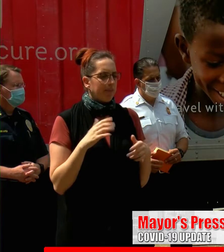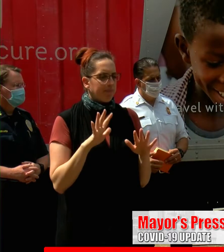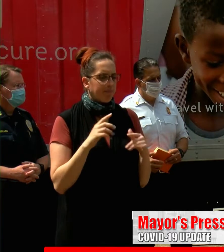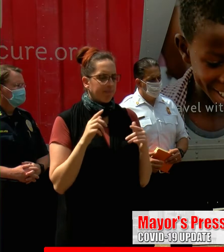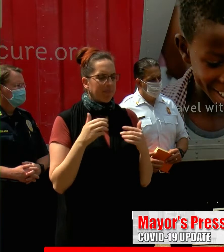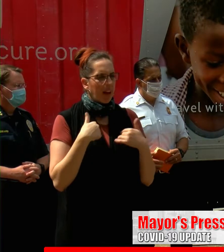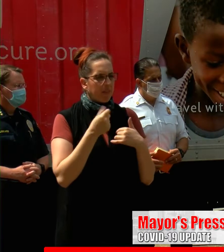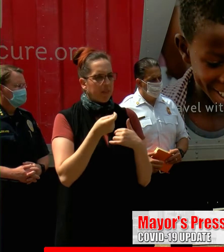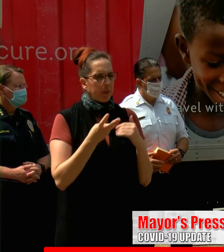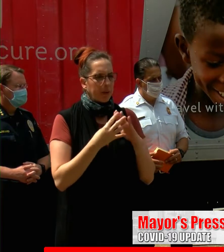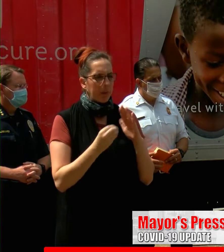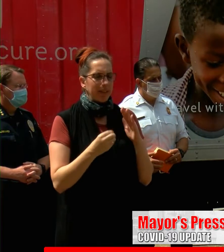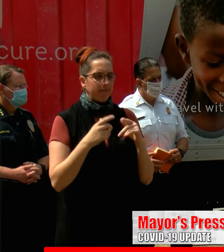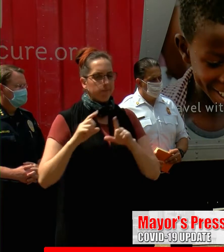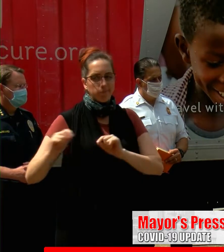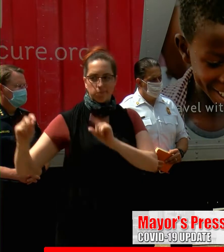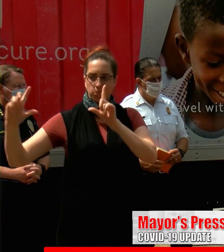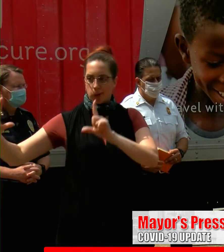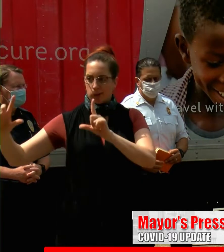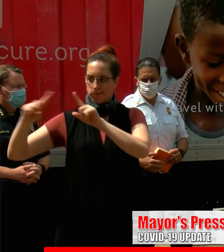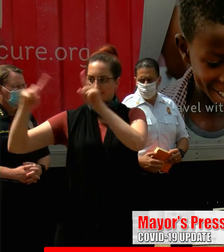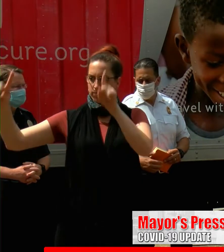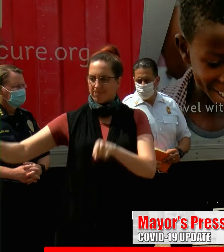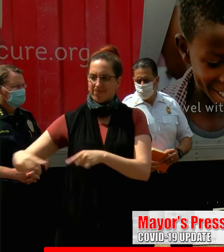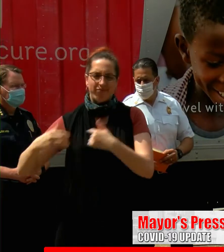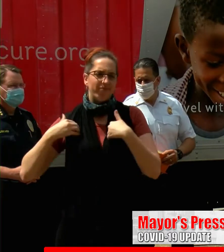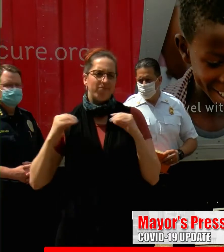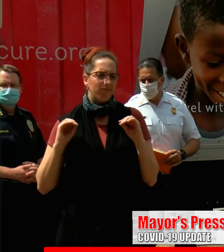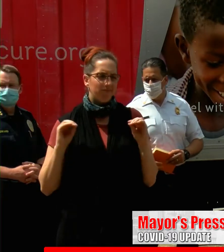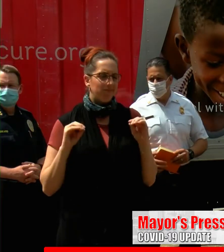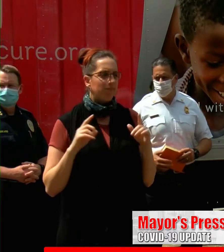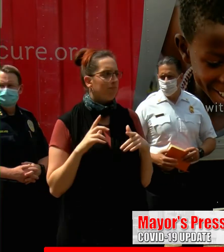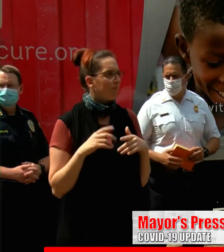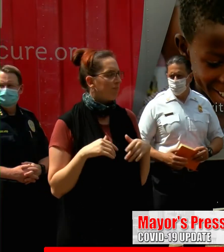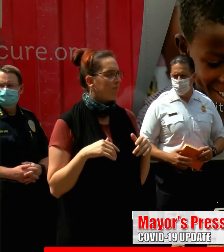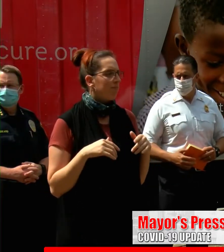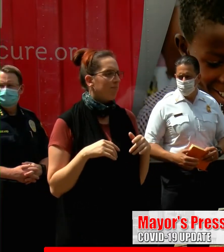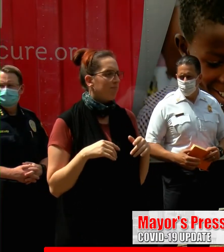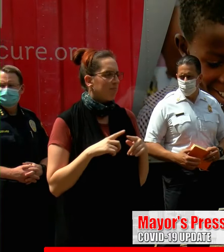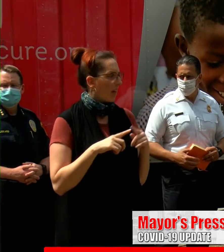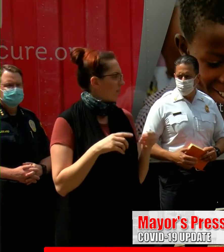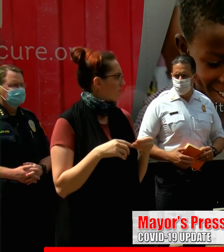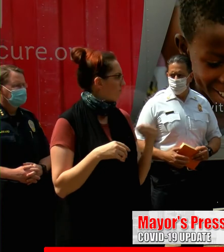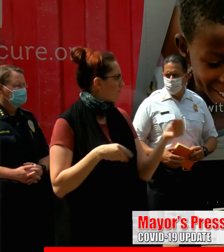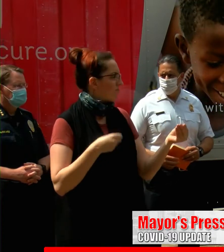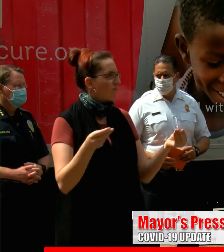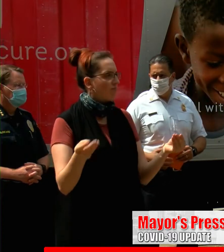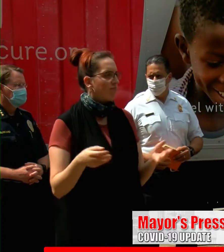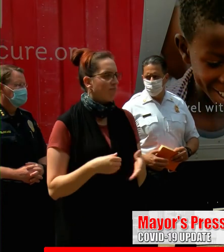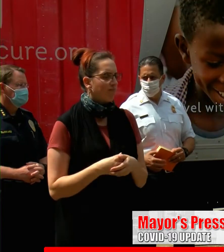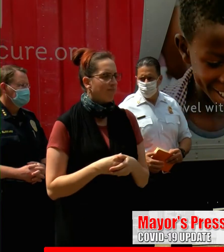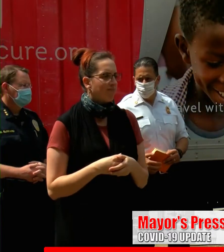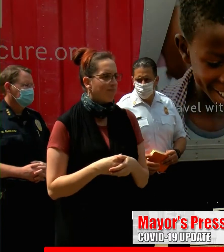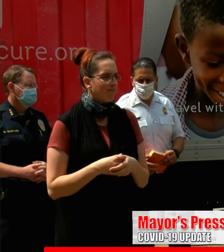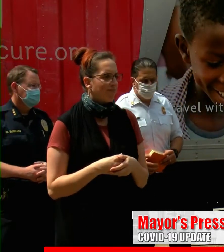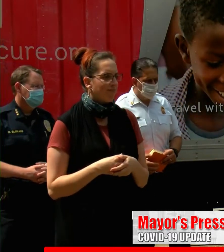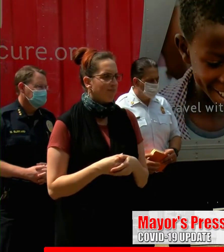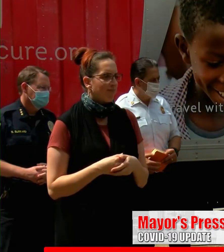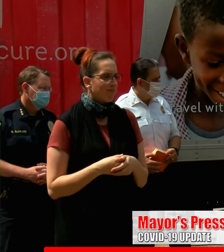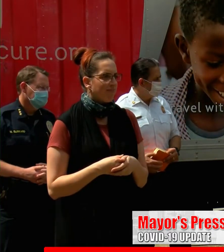Since we don't have the board in front, behind me, you can kind of go along.